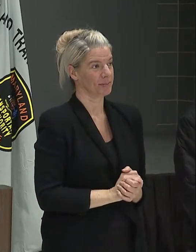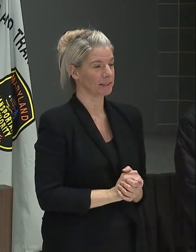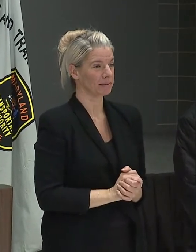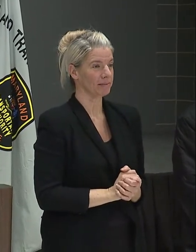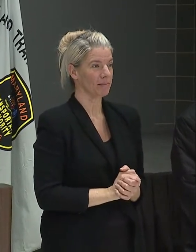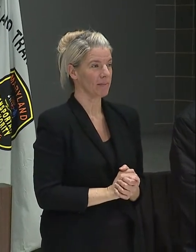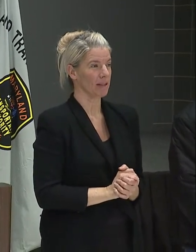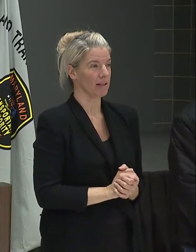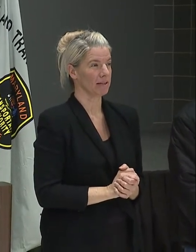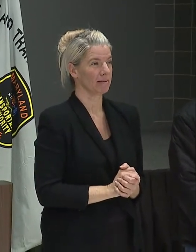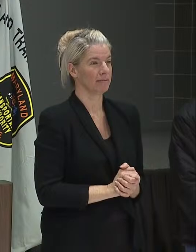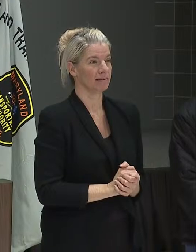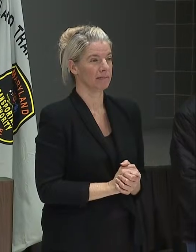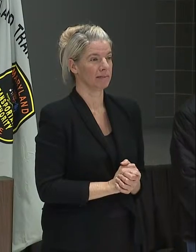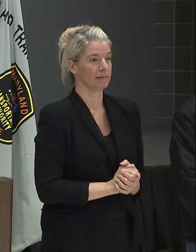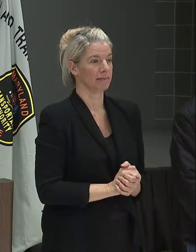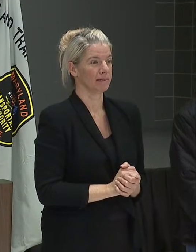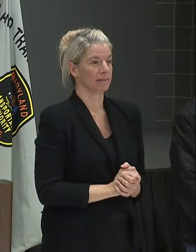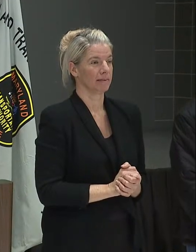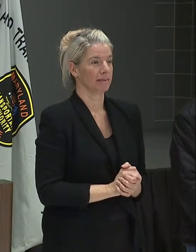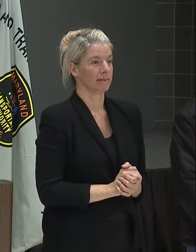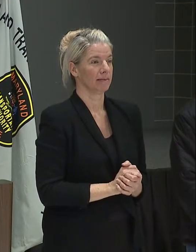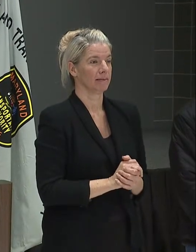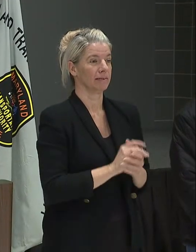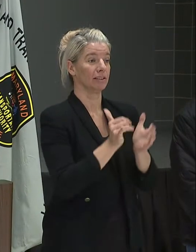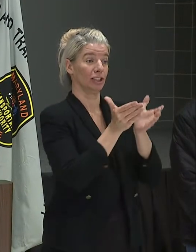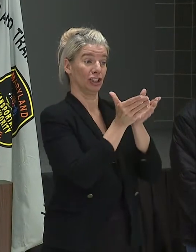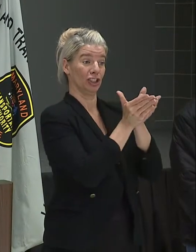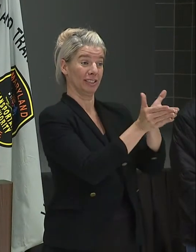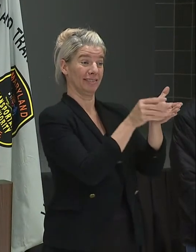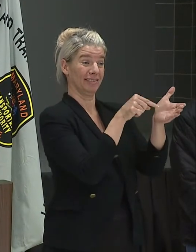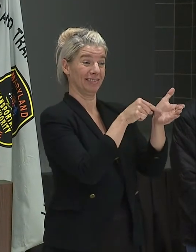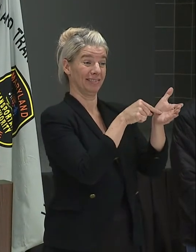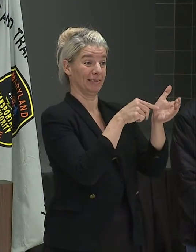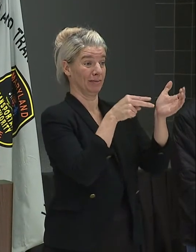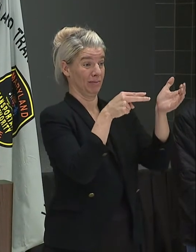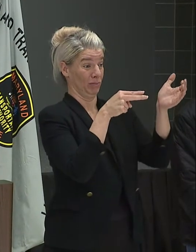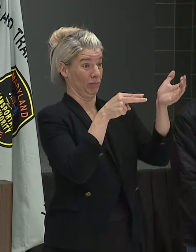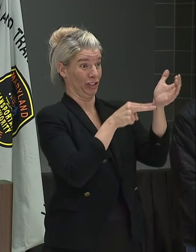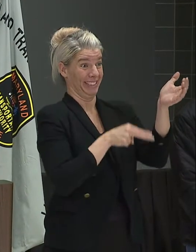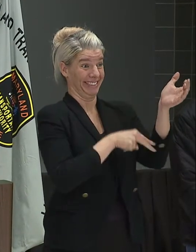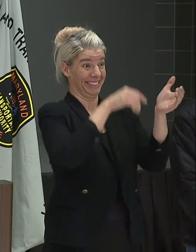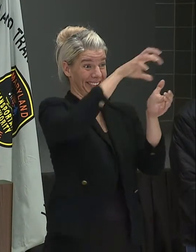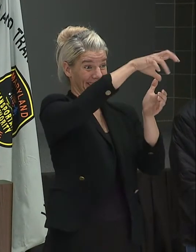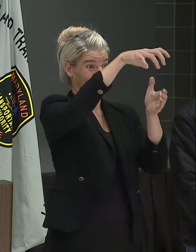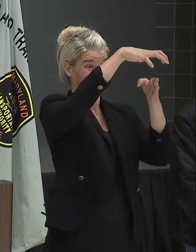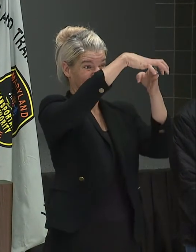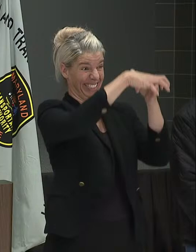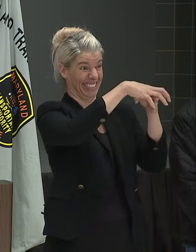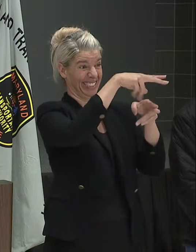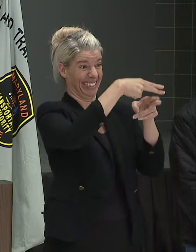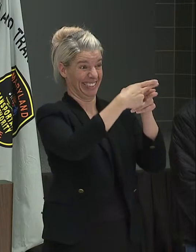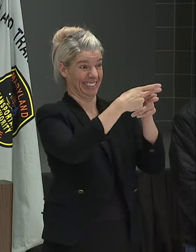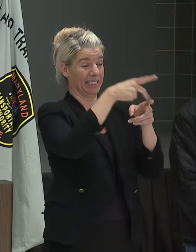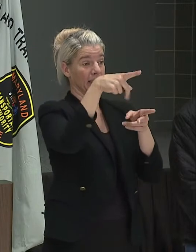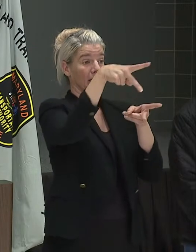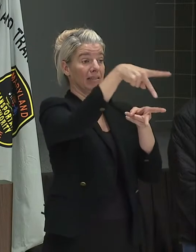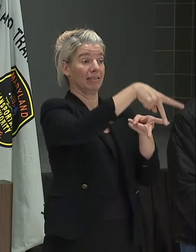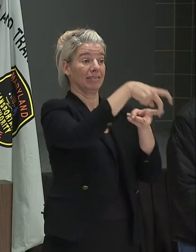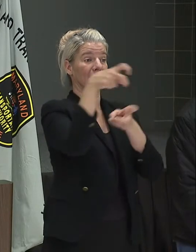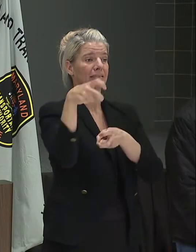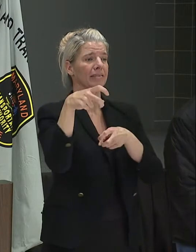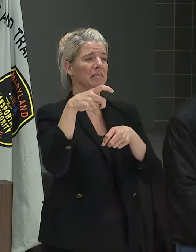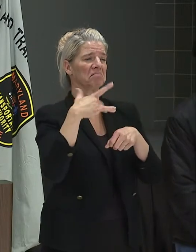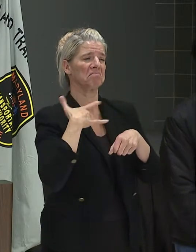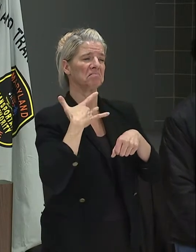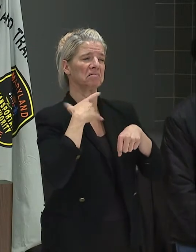As far as getting the piece of the bridge that's on the dolly off, I know you said that that was being staged and planned right now. What is the timeline for that? When do you expect